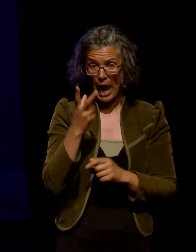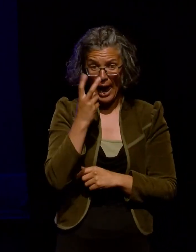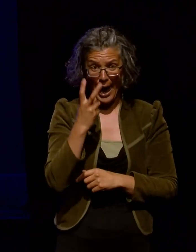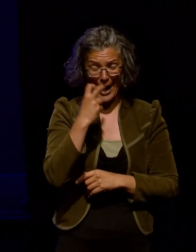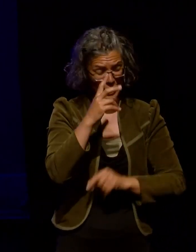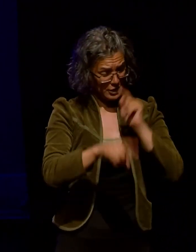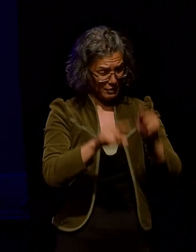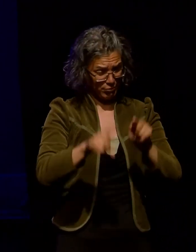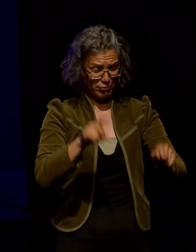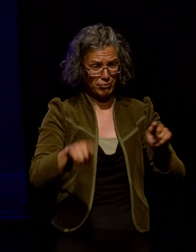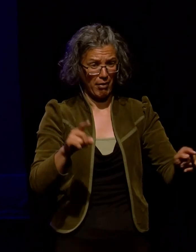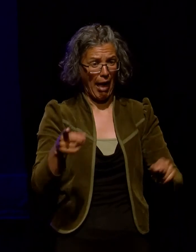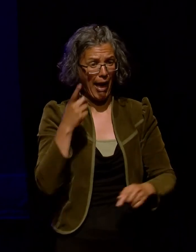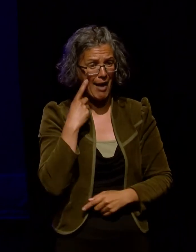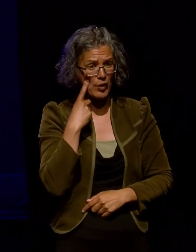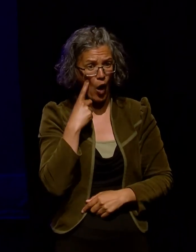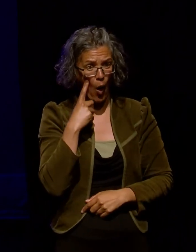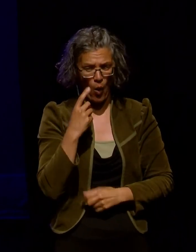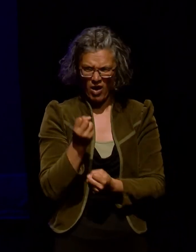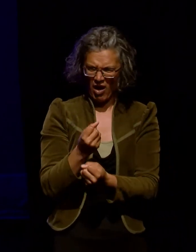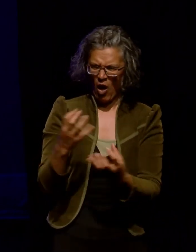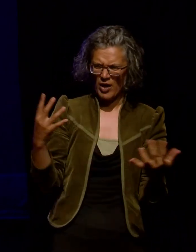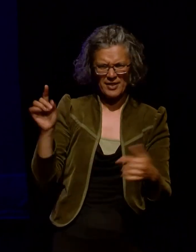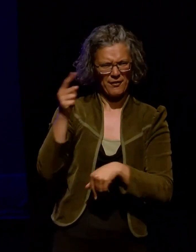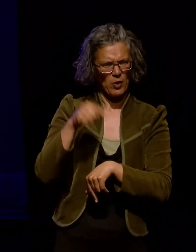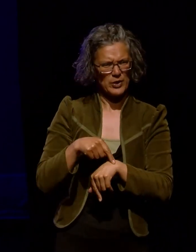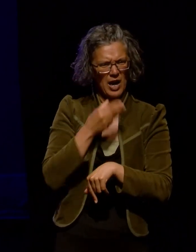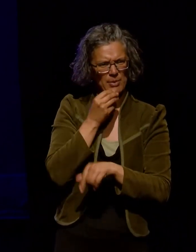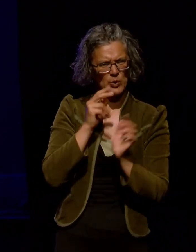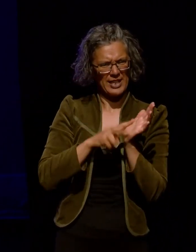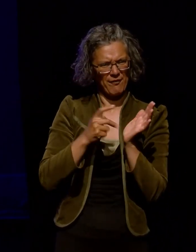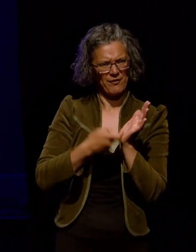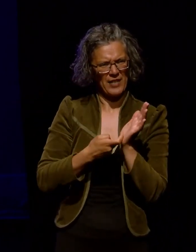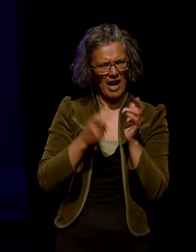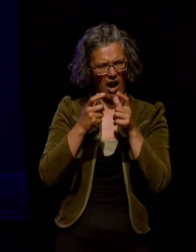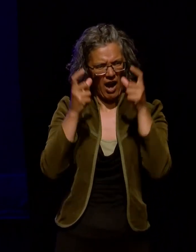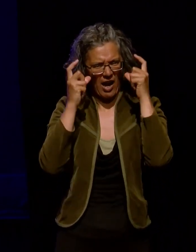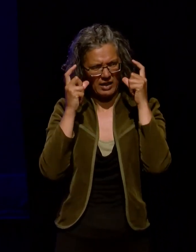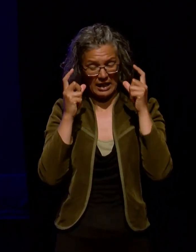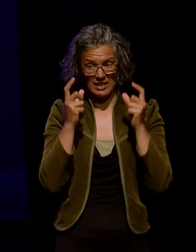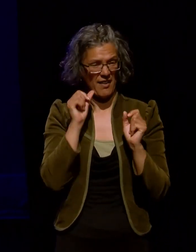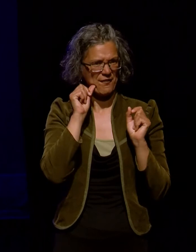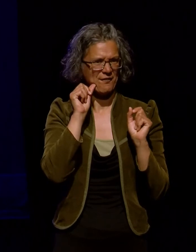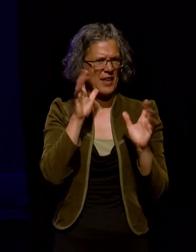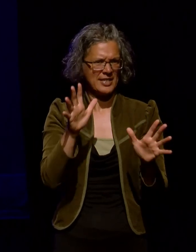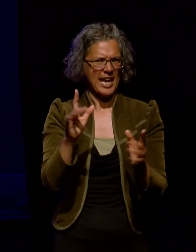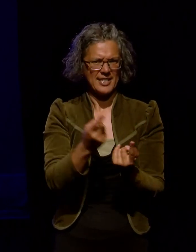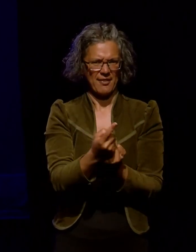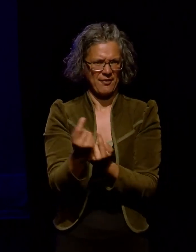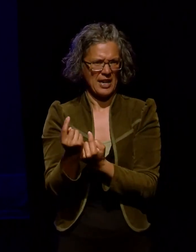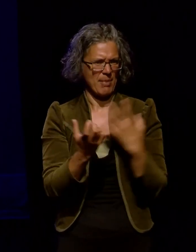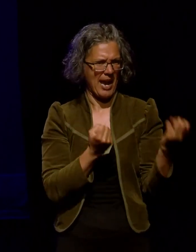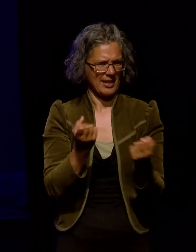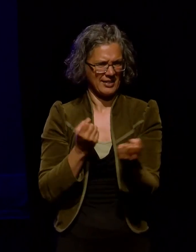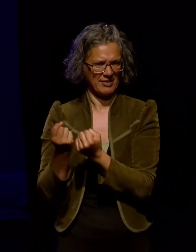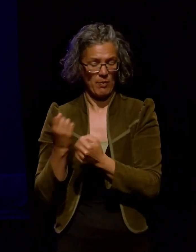a go. For many, it was the first time using this type of technology, and we received absolutely fantastic feedback. I also taught many